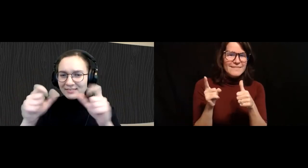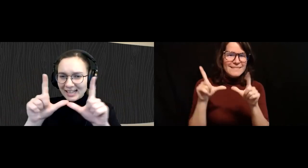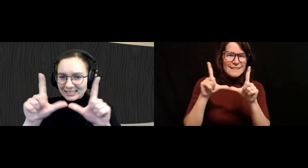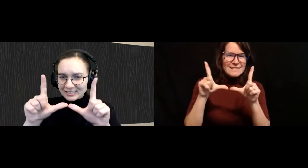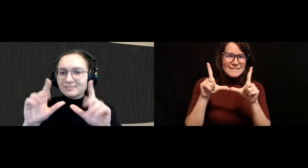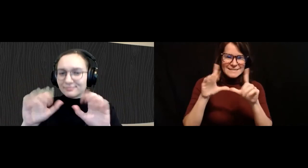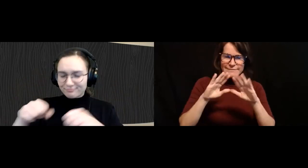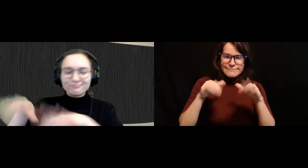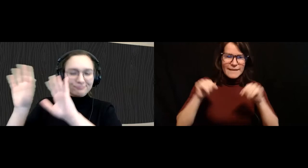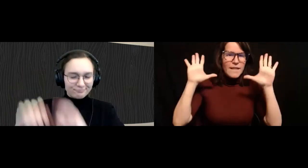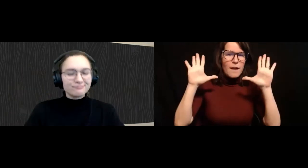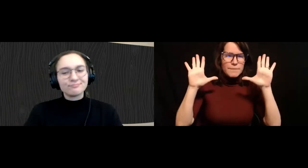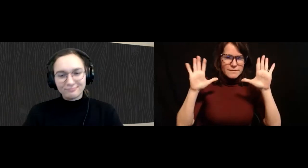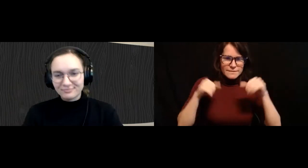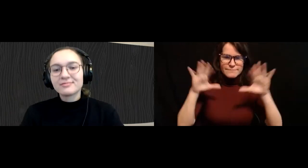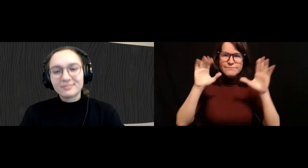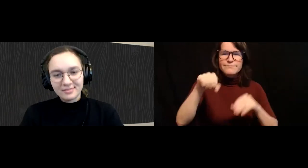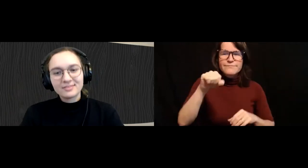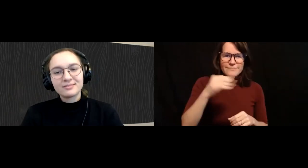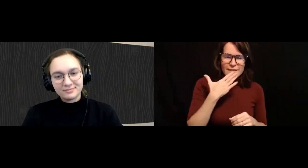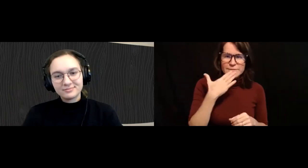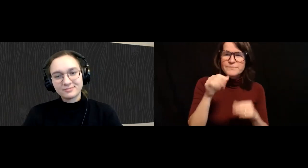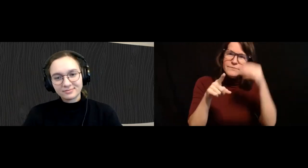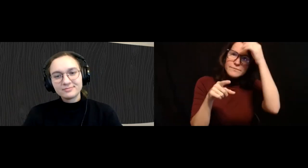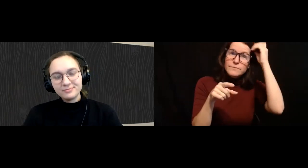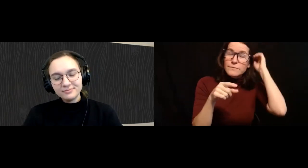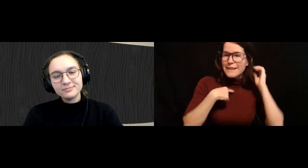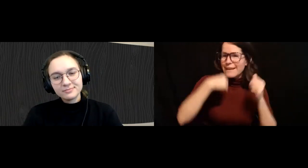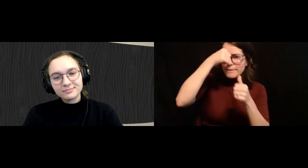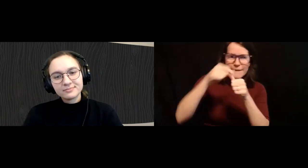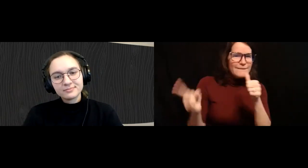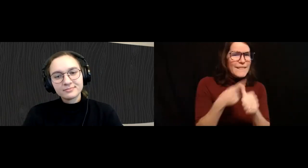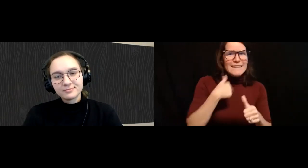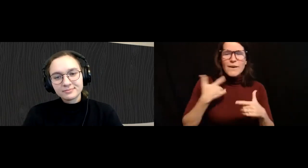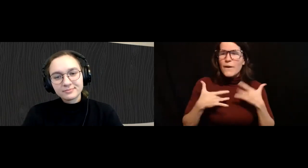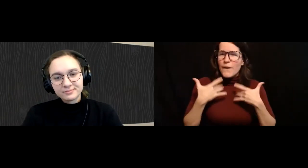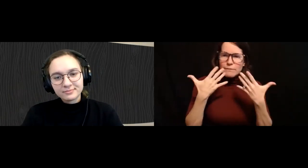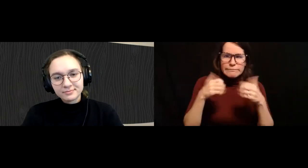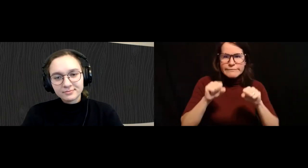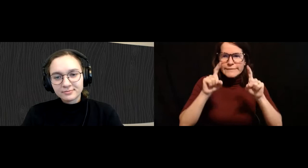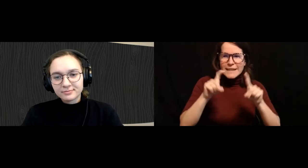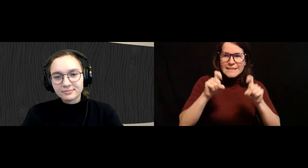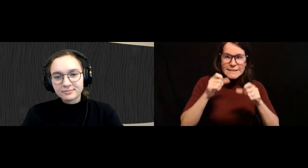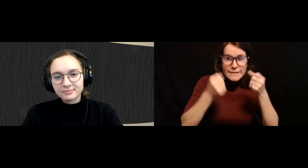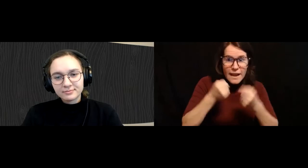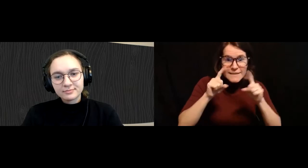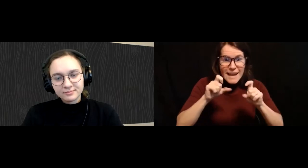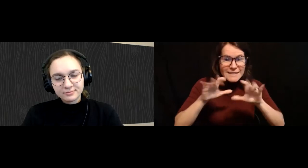I had my driver's license and I had to give it up at that time. But I was so excited to take